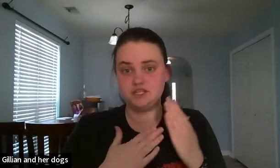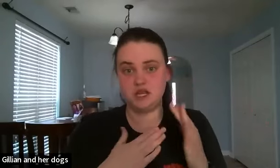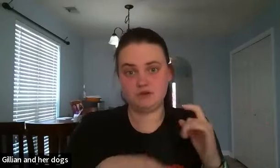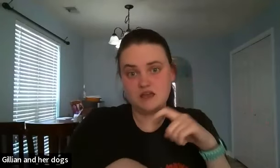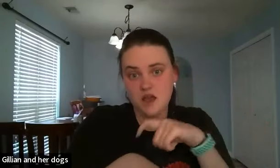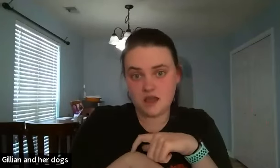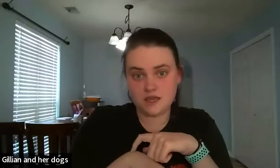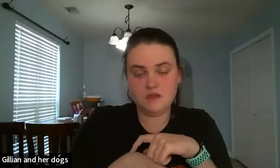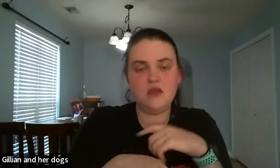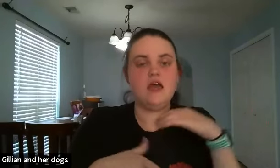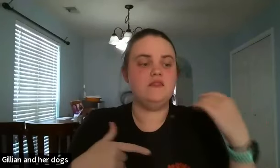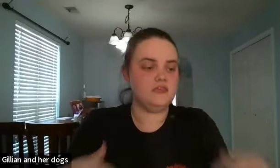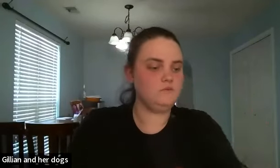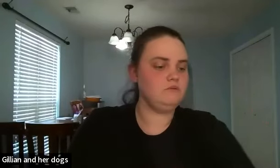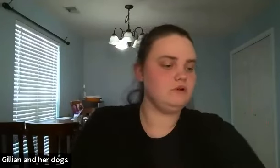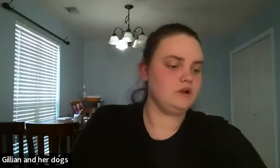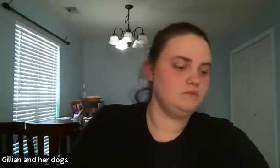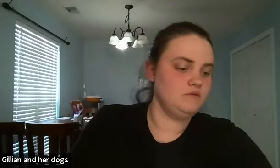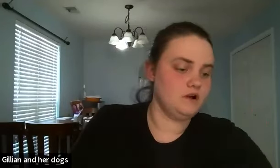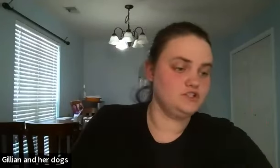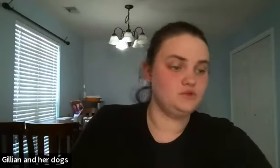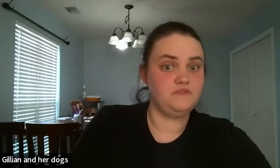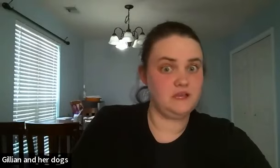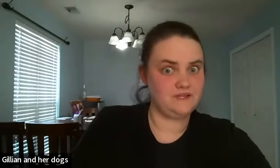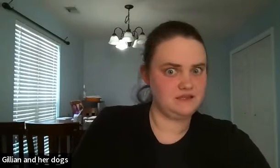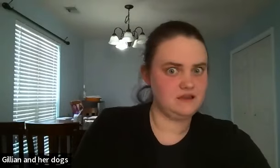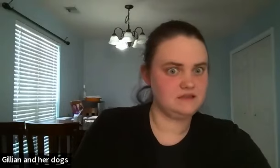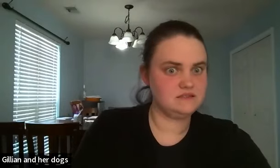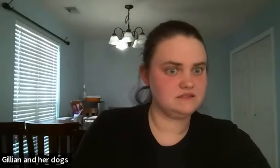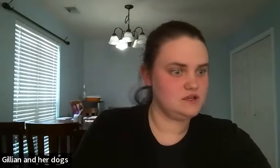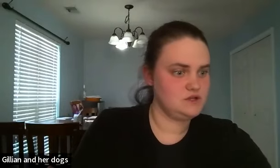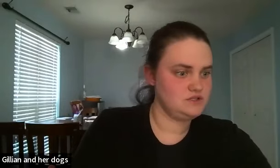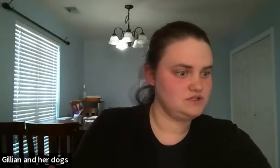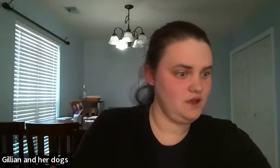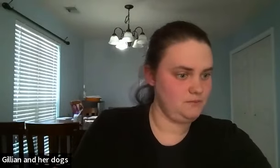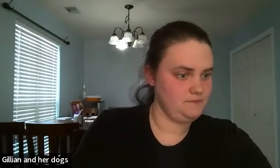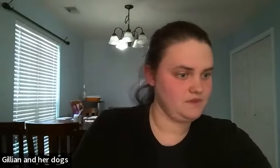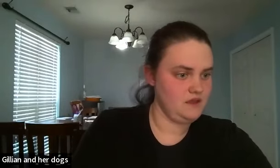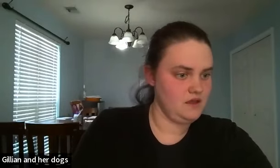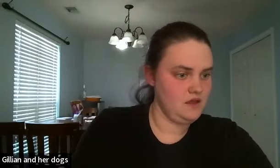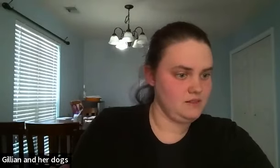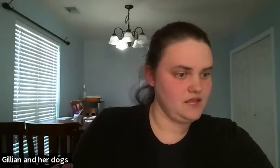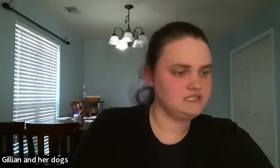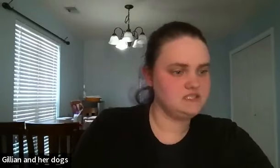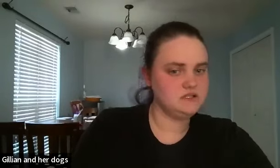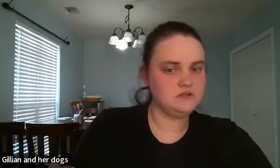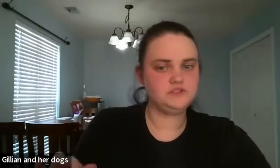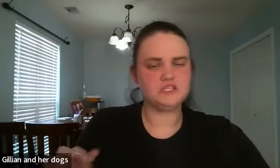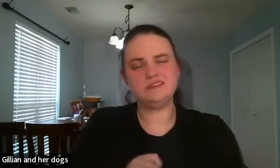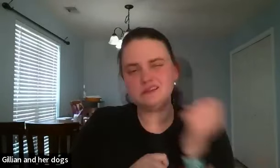finishing up our time, and then we will going to move on to family signs. So let's do just a